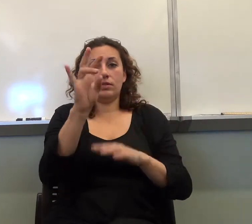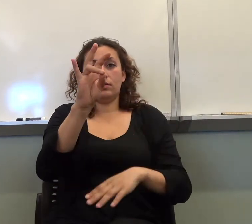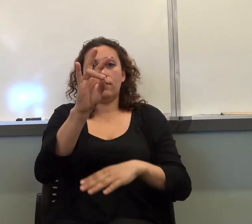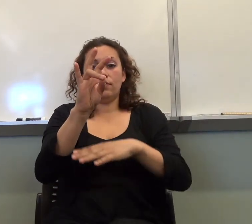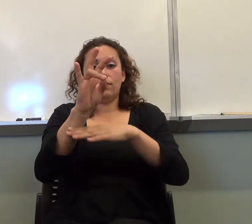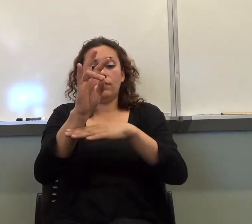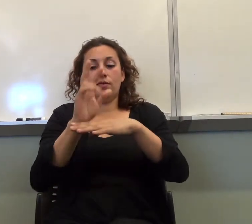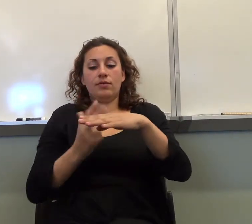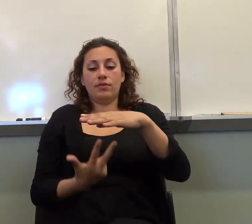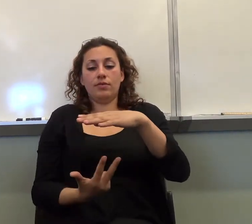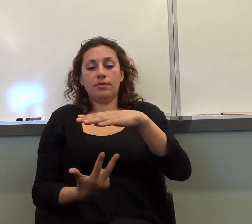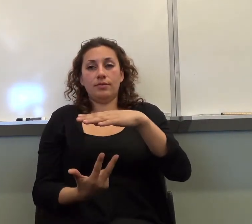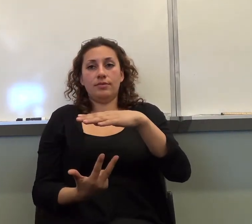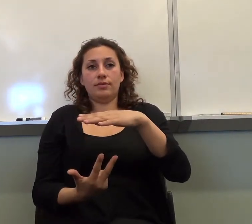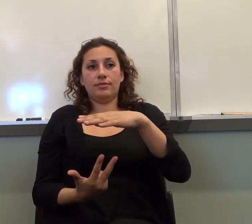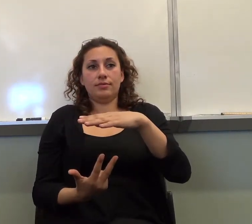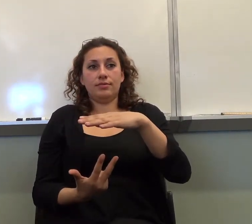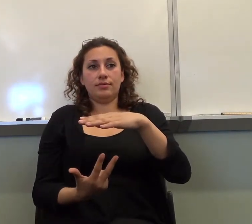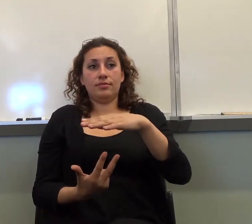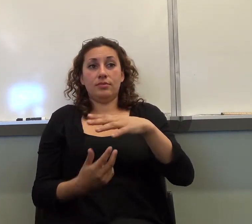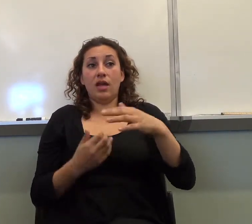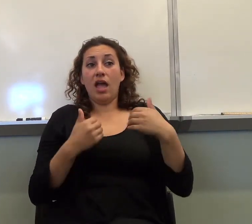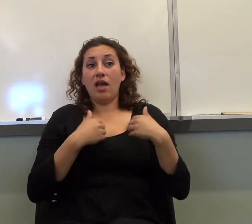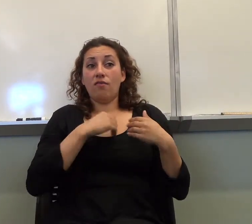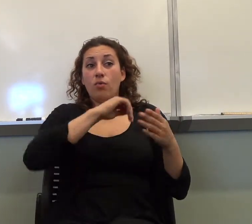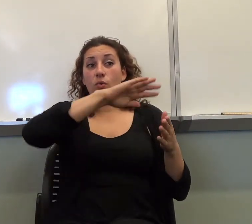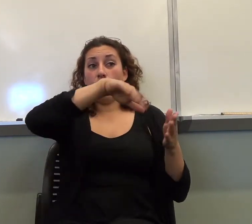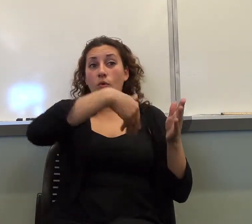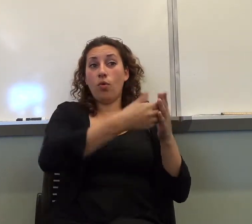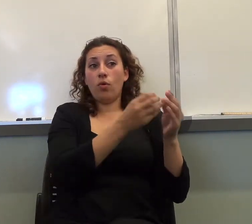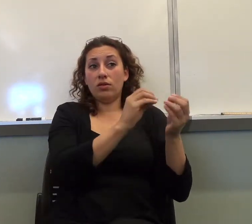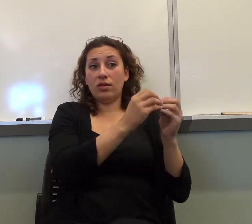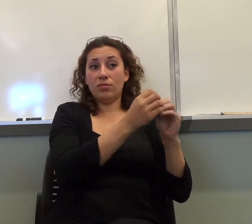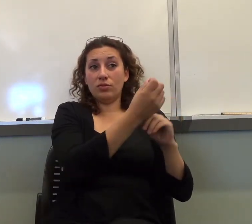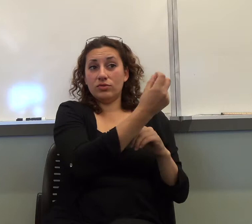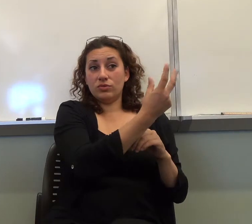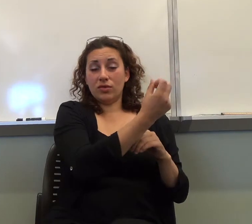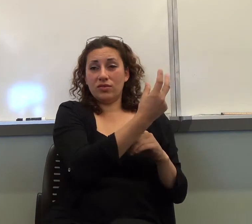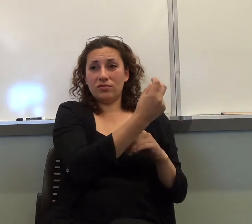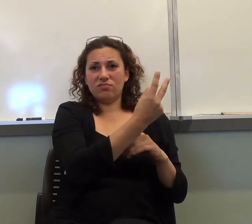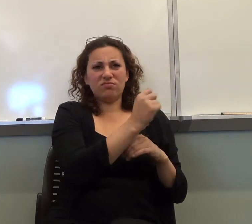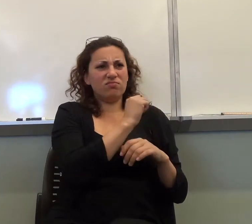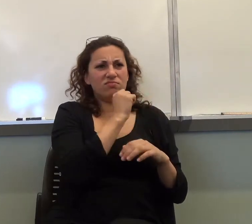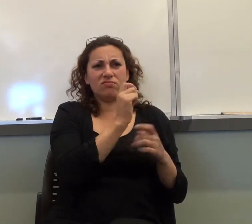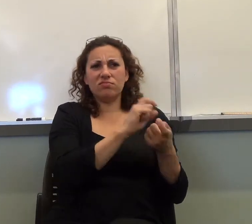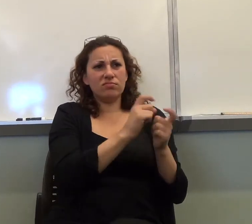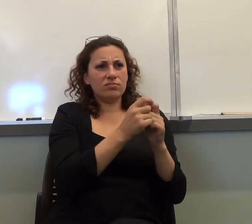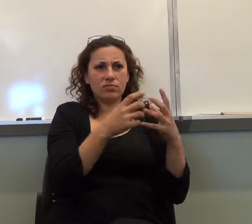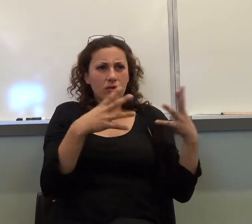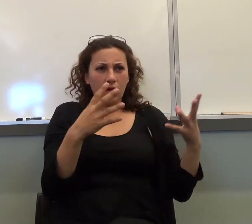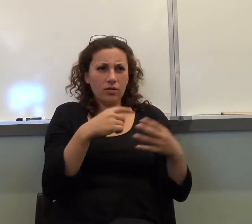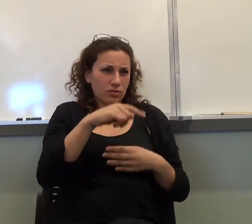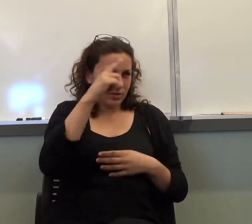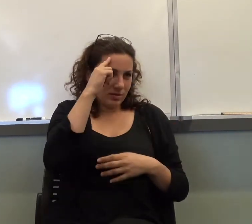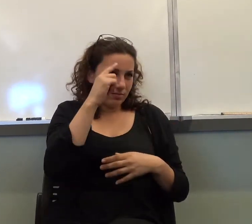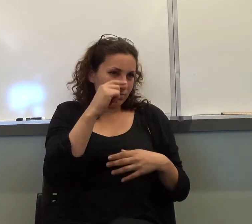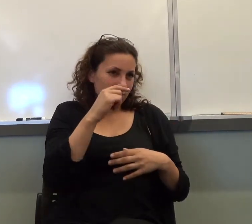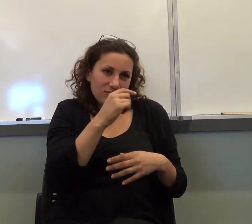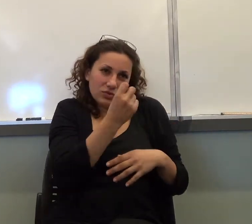Now again, the fact that we have one whole number there, 12, doesn't really change much because we can always think of that as a fraction. So